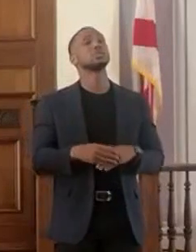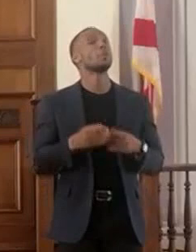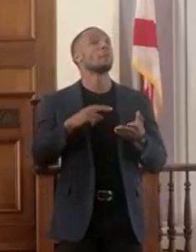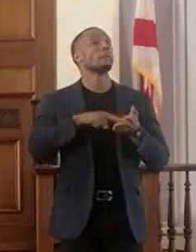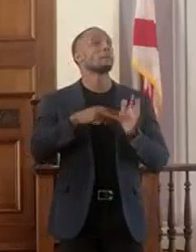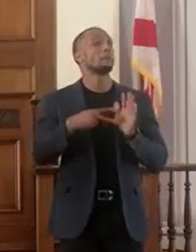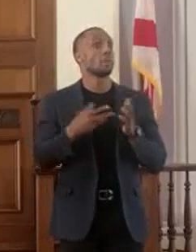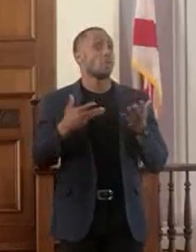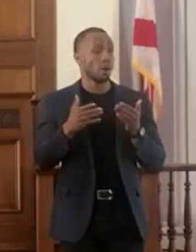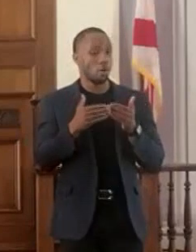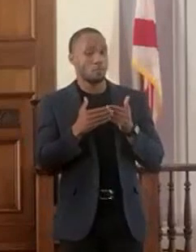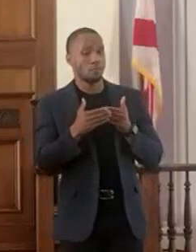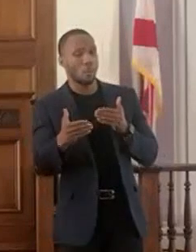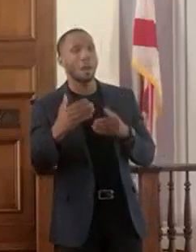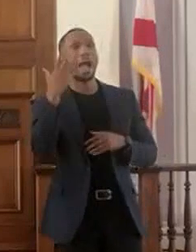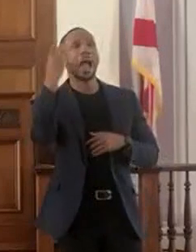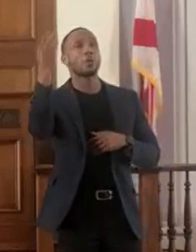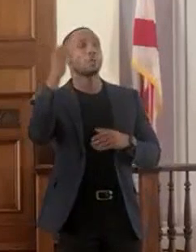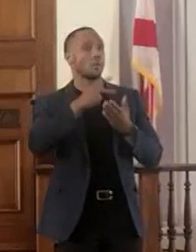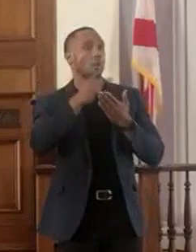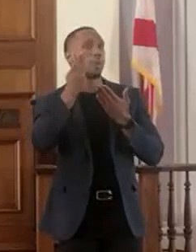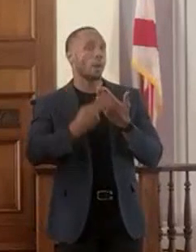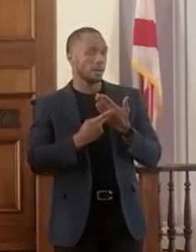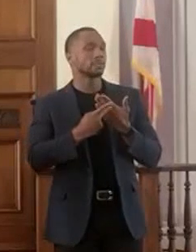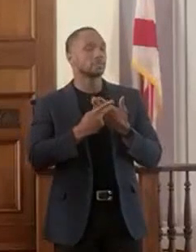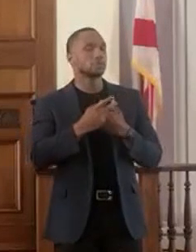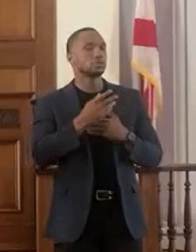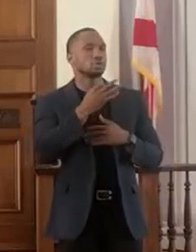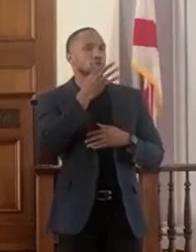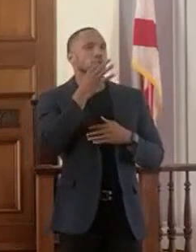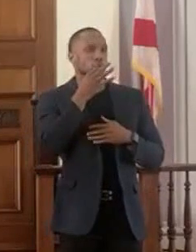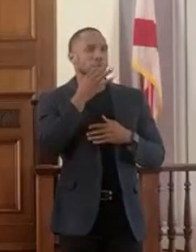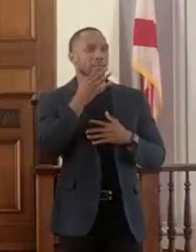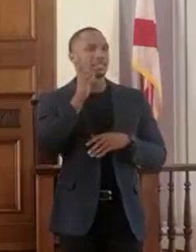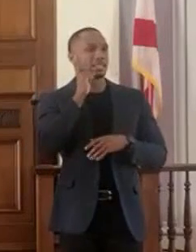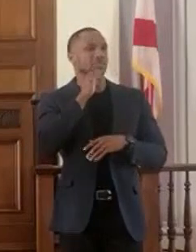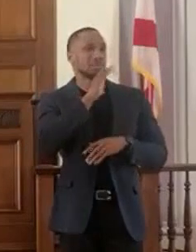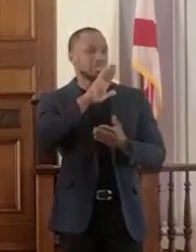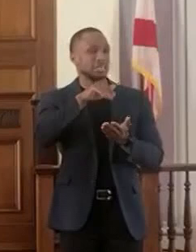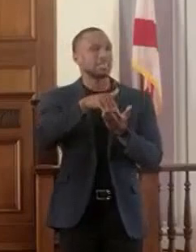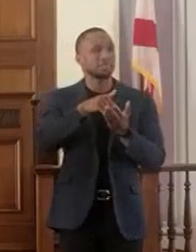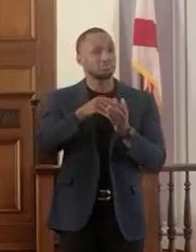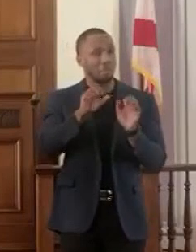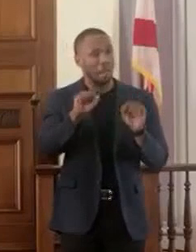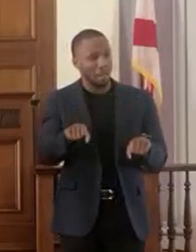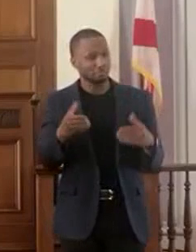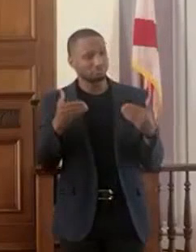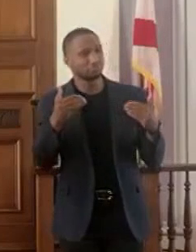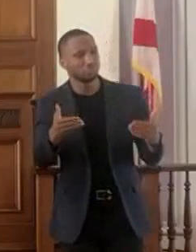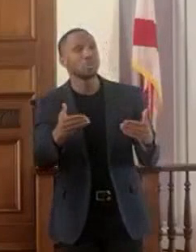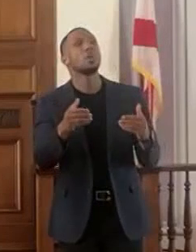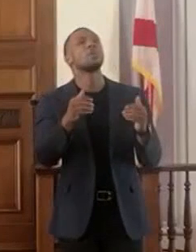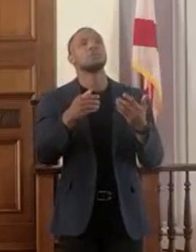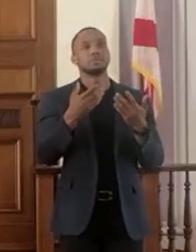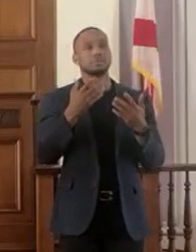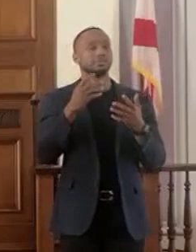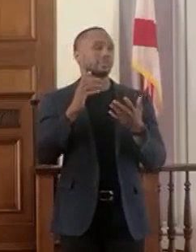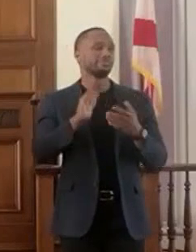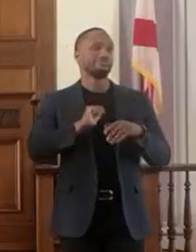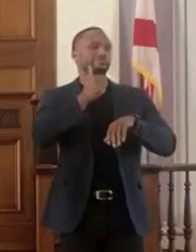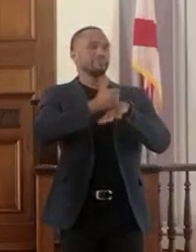forward, outdoor programs will soon be allowed at senior centers with new safety guidelines that the centers will need to